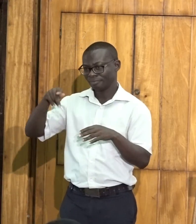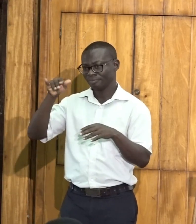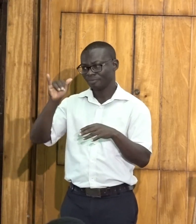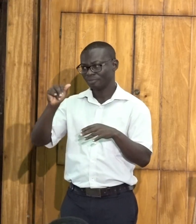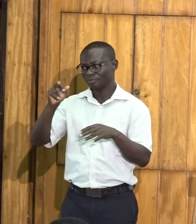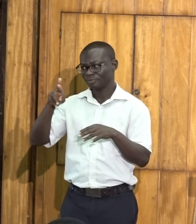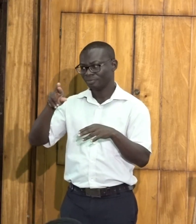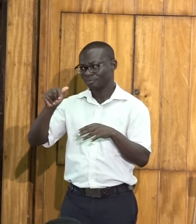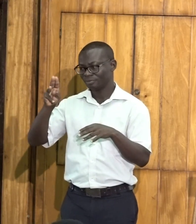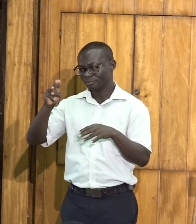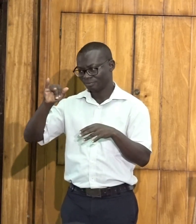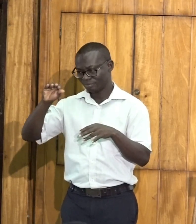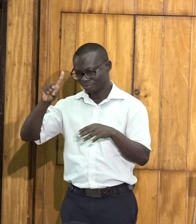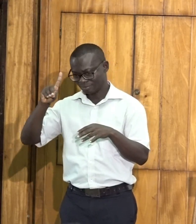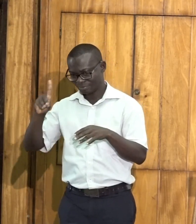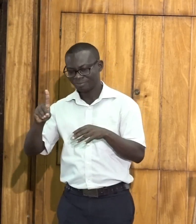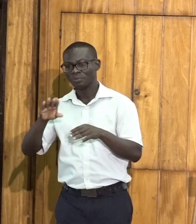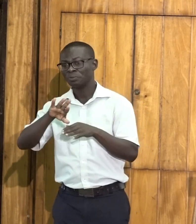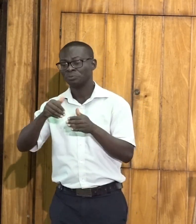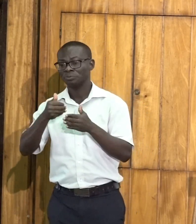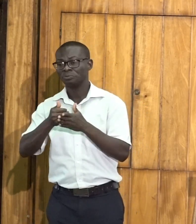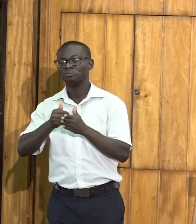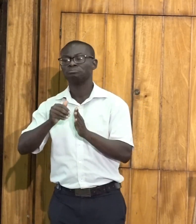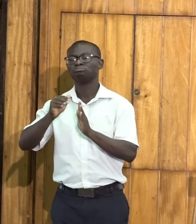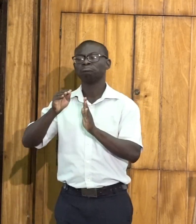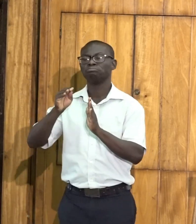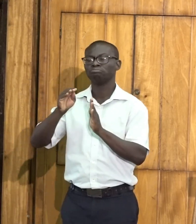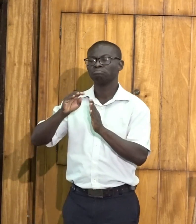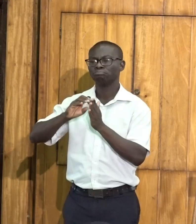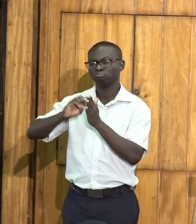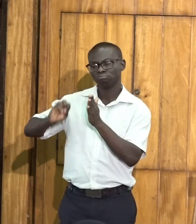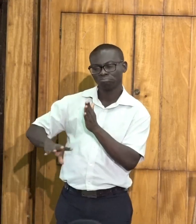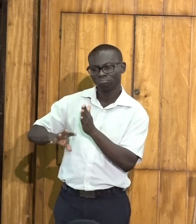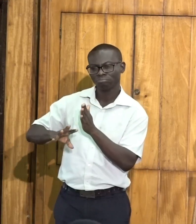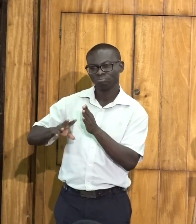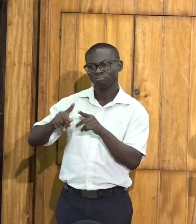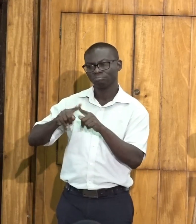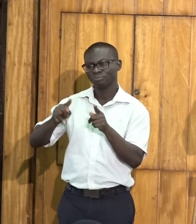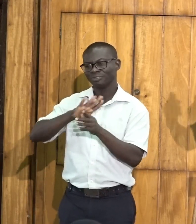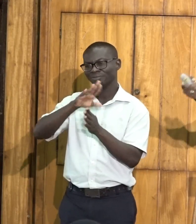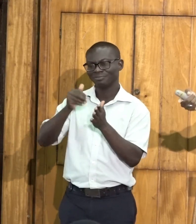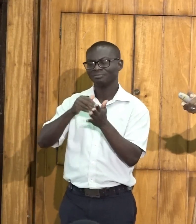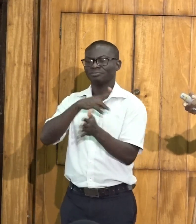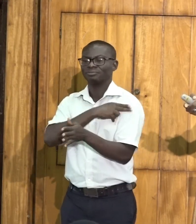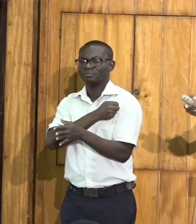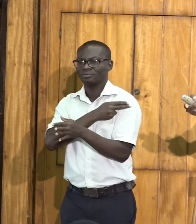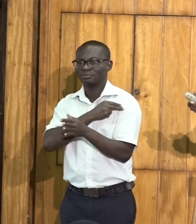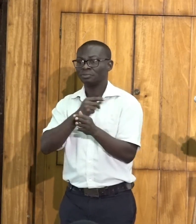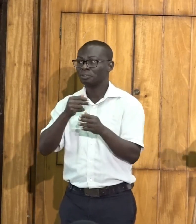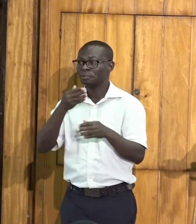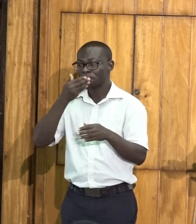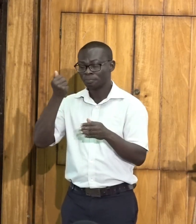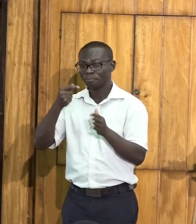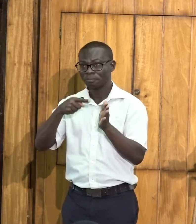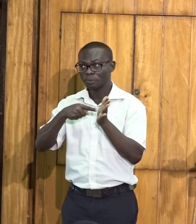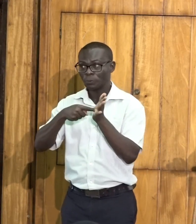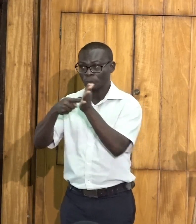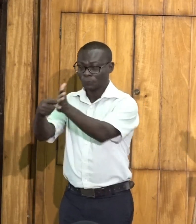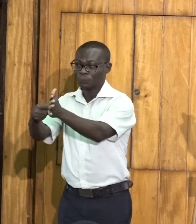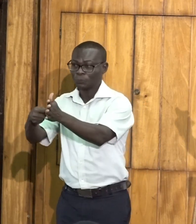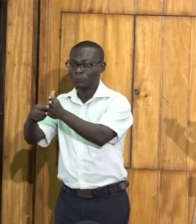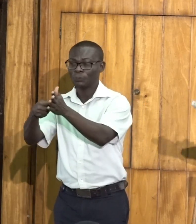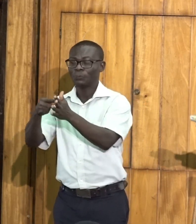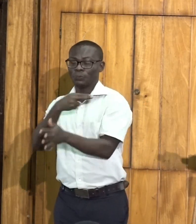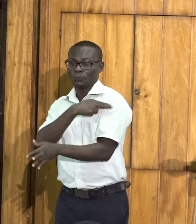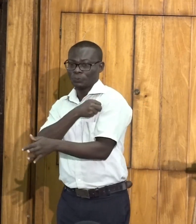is still restricted to these hubs and central facilities, but instead, rather than referring patients to these facilities,